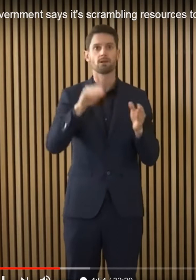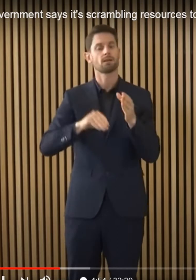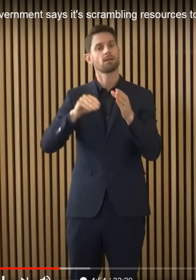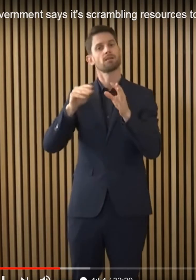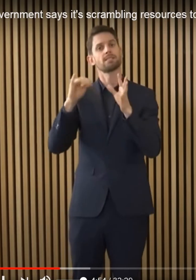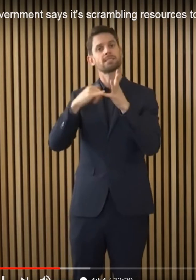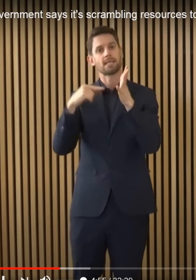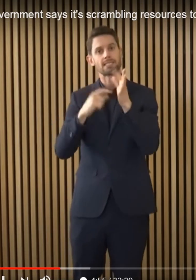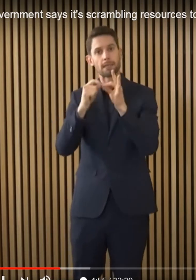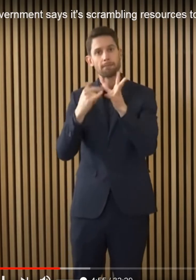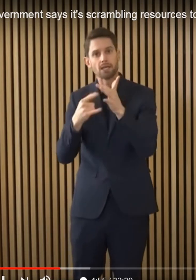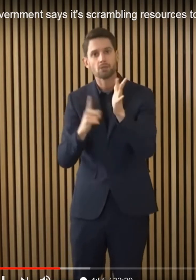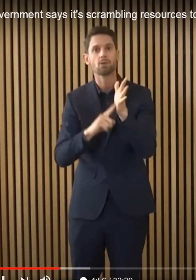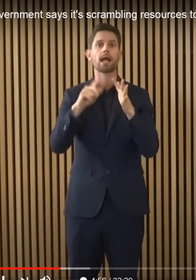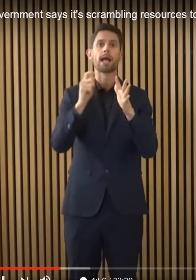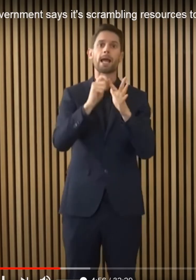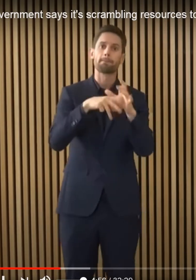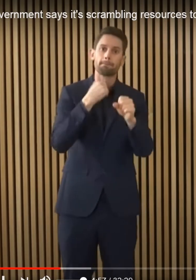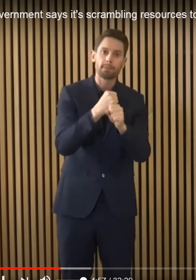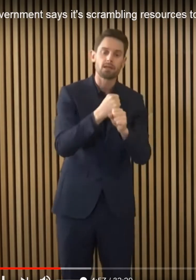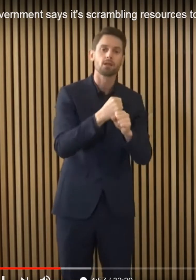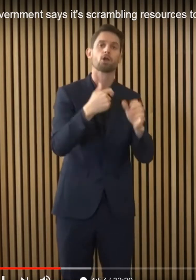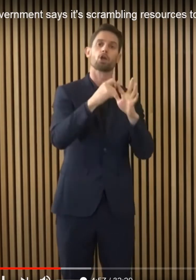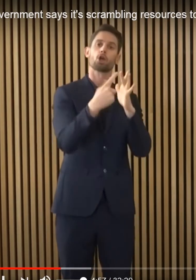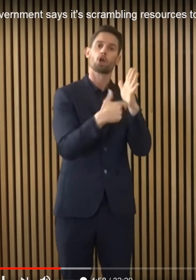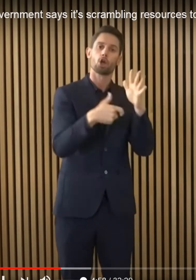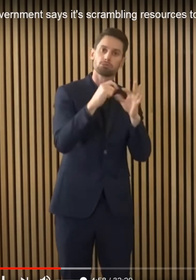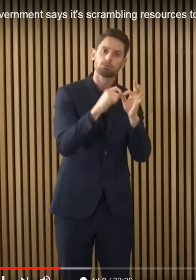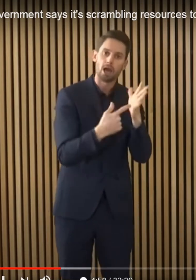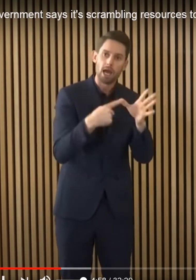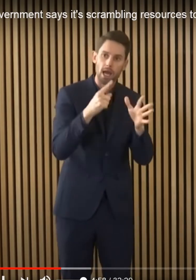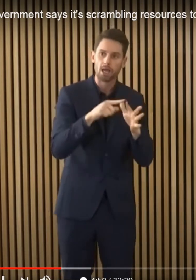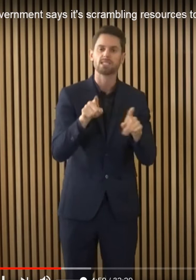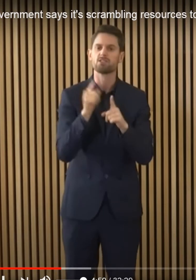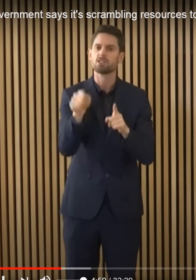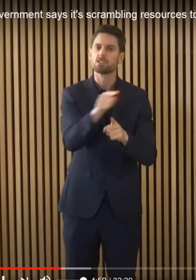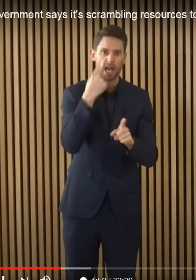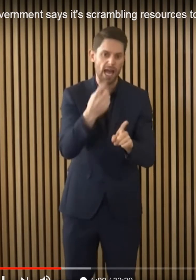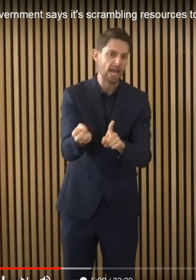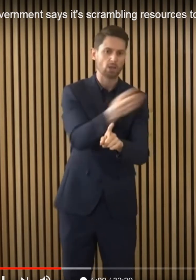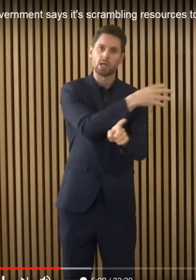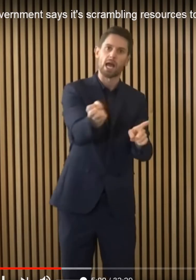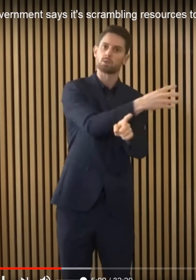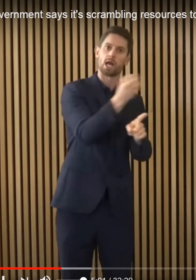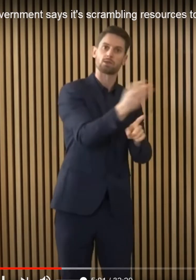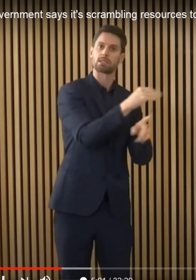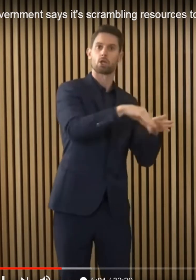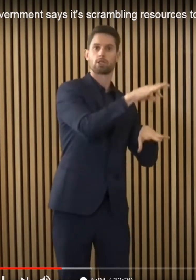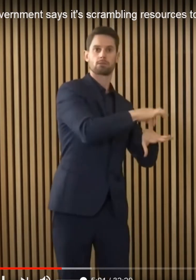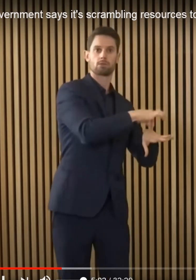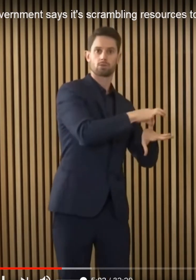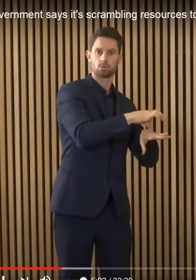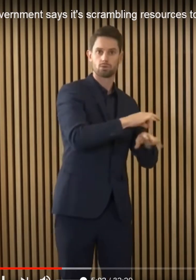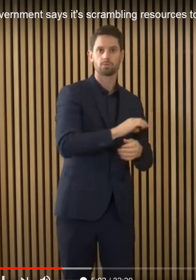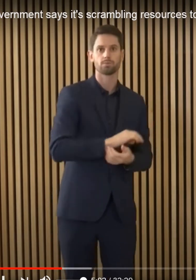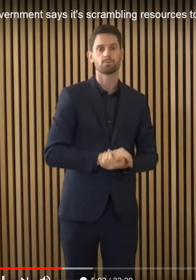Gardens, and 30 from Kirkbrae Presbyterian, for example. The other actions going forward, which I briefly want